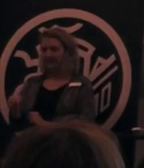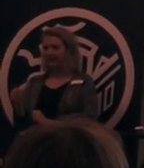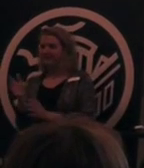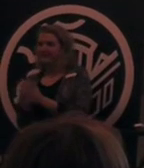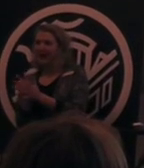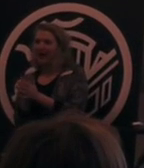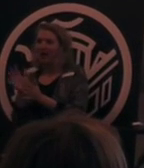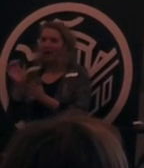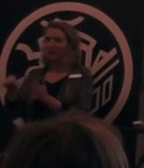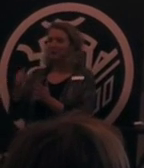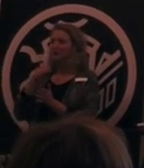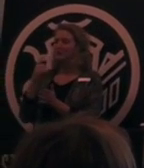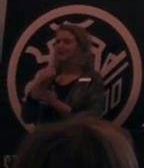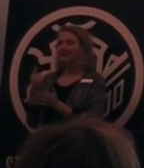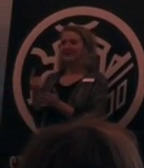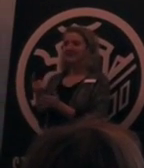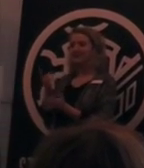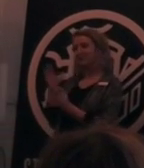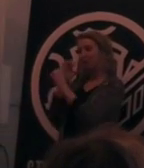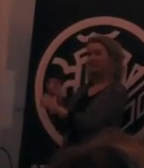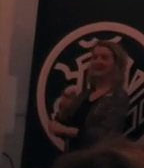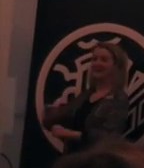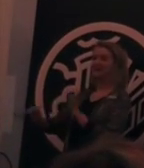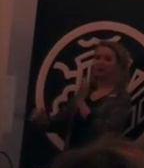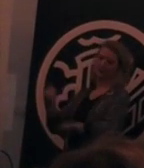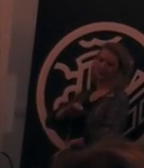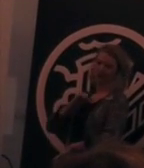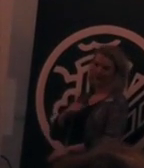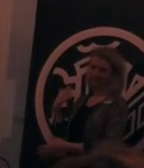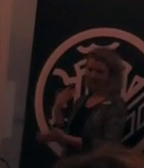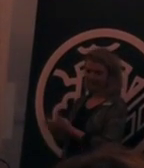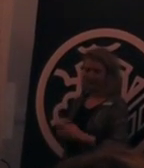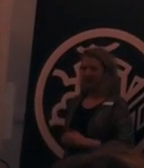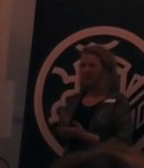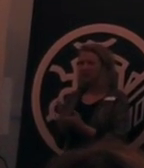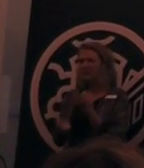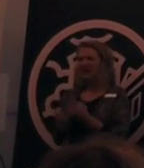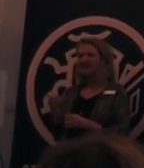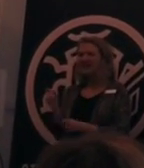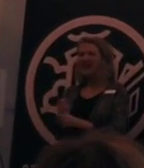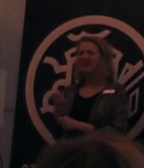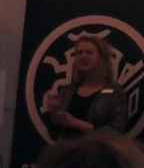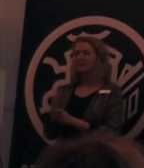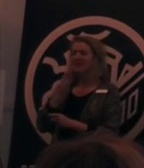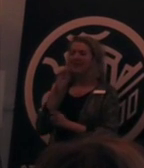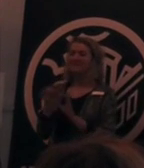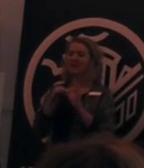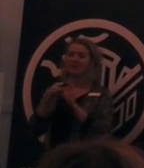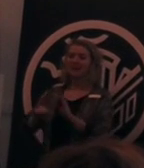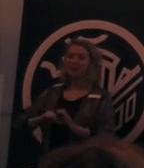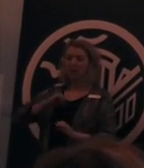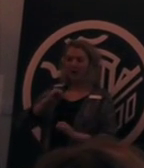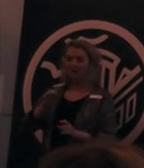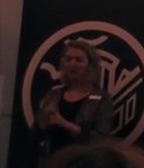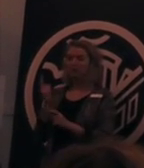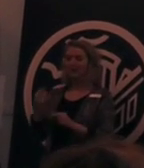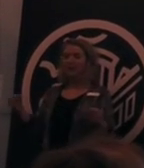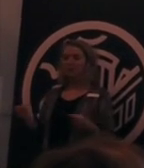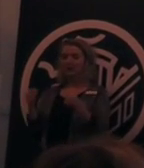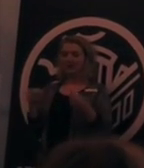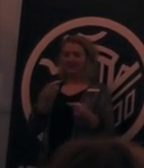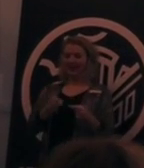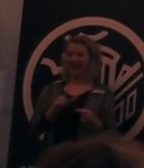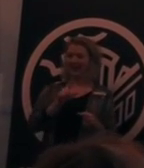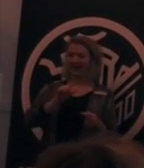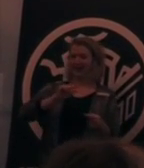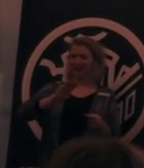on their first pride in 13 years. And by the way, the Northern League did a pride that they called the Family Pride to counter the LGBT pride.